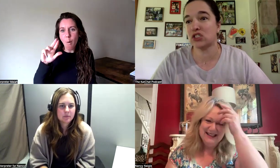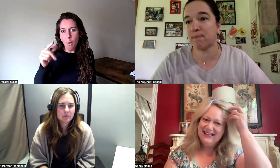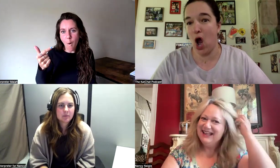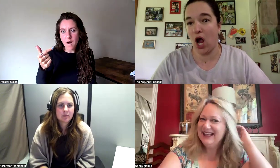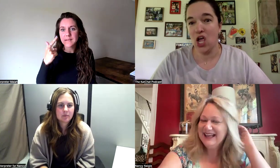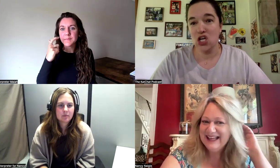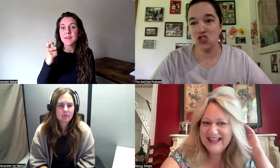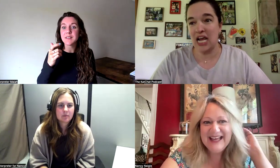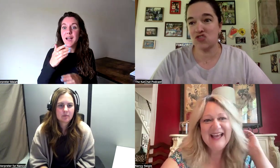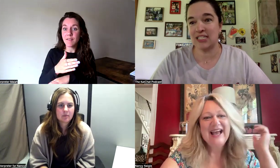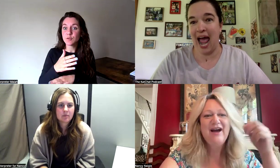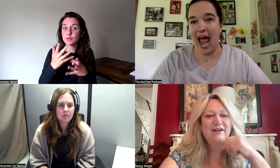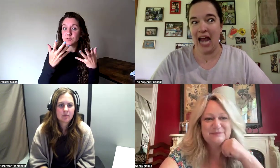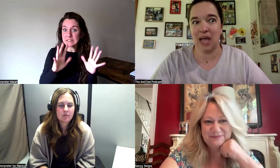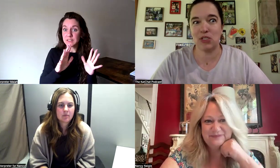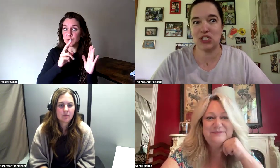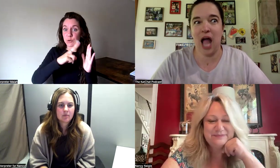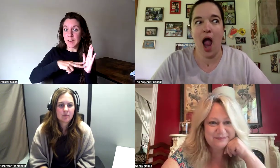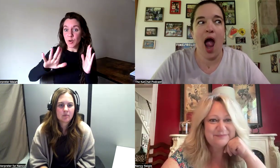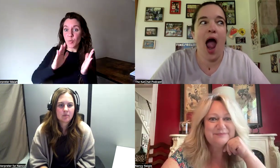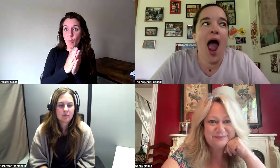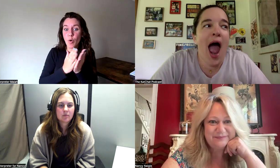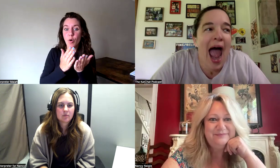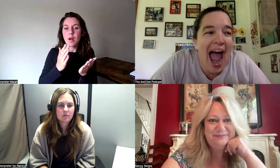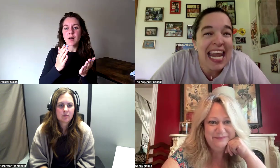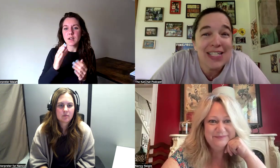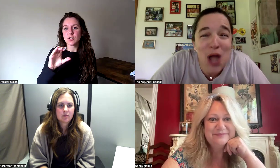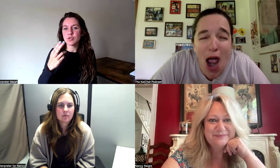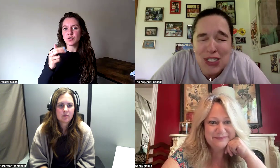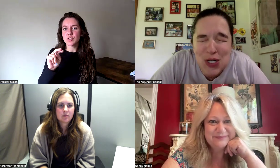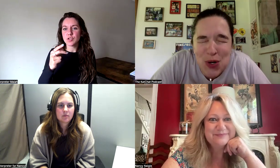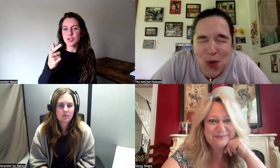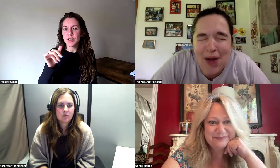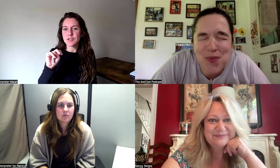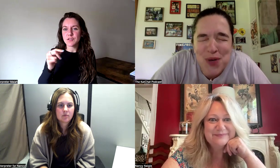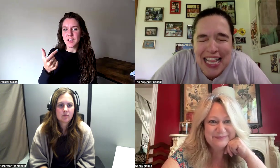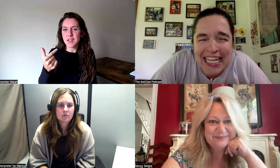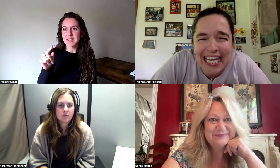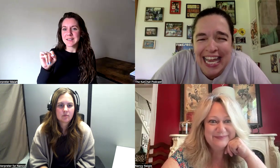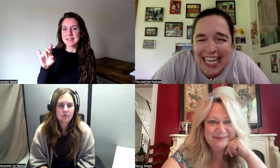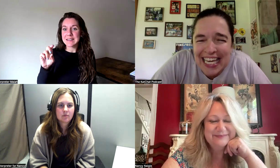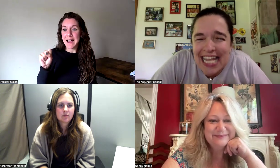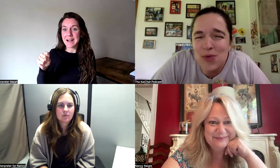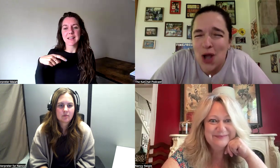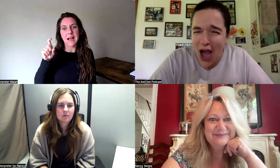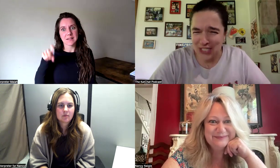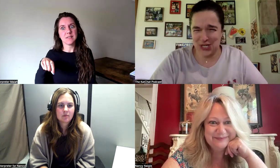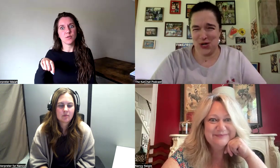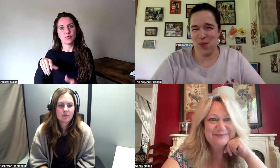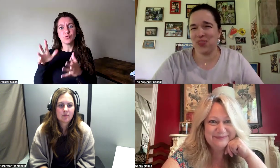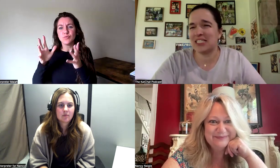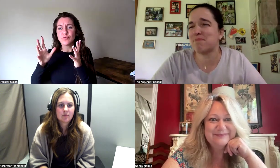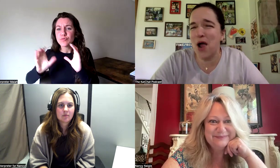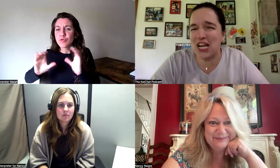her book, Changing Tides, I was just like, I need to talk to you. I really need to talk